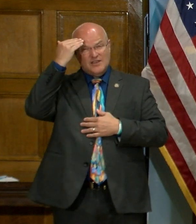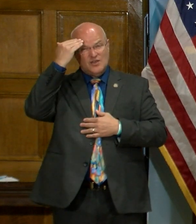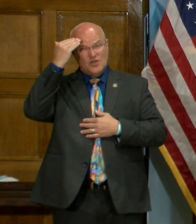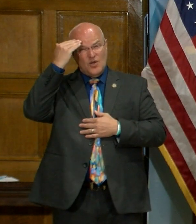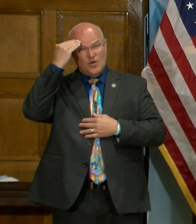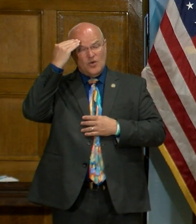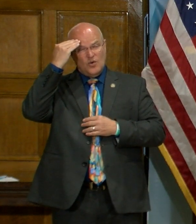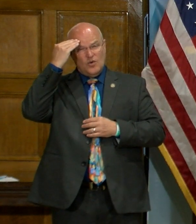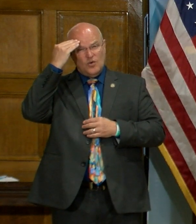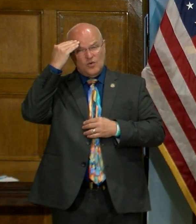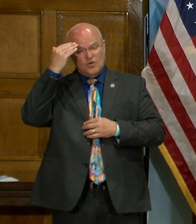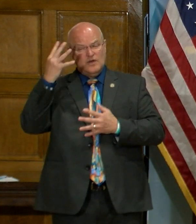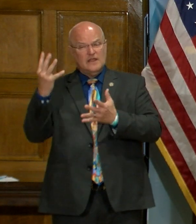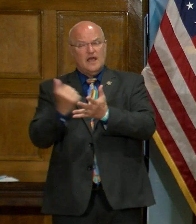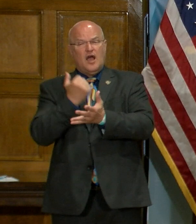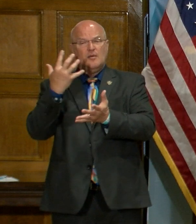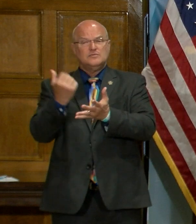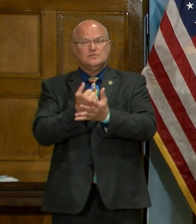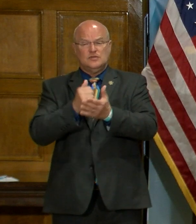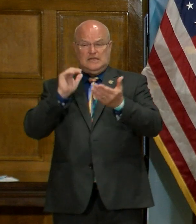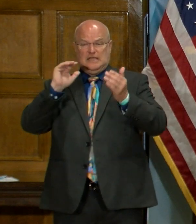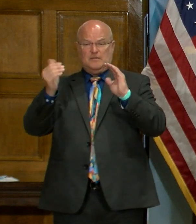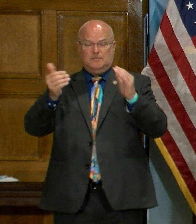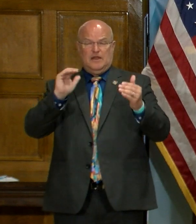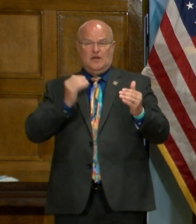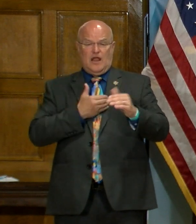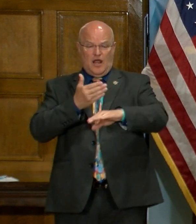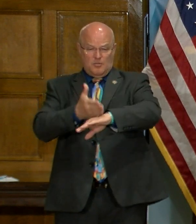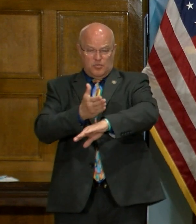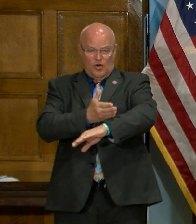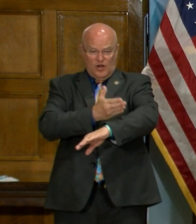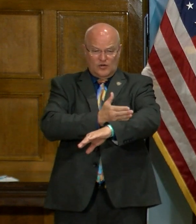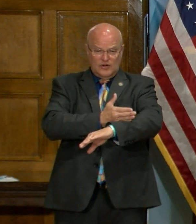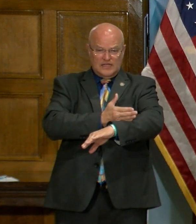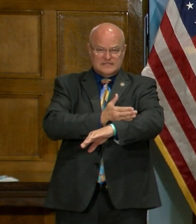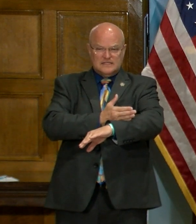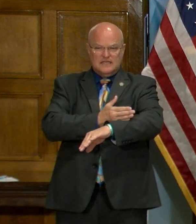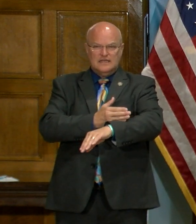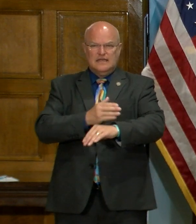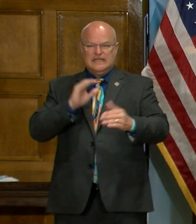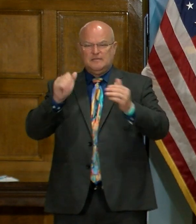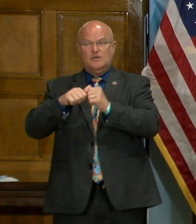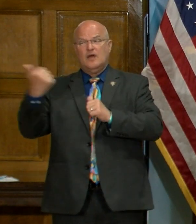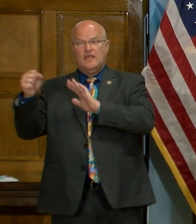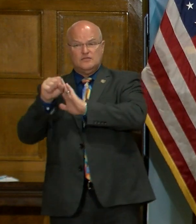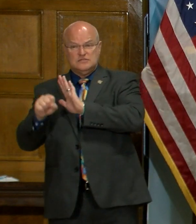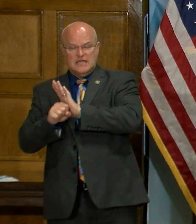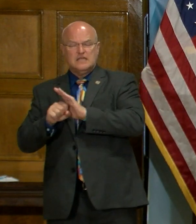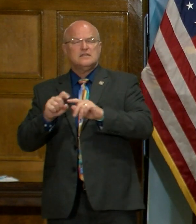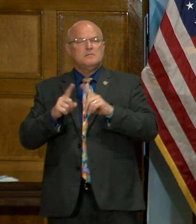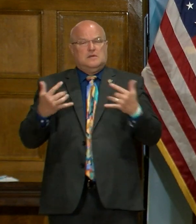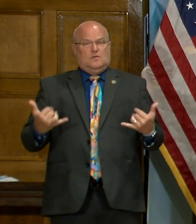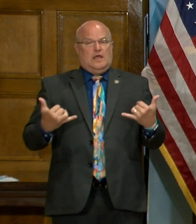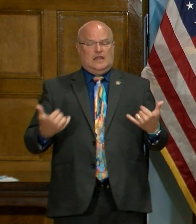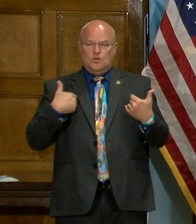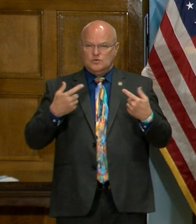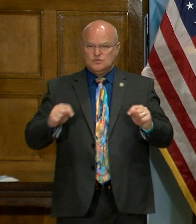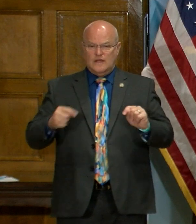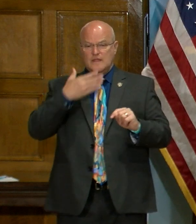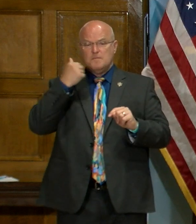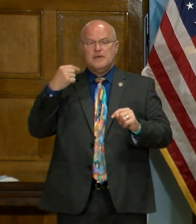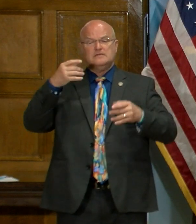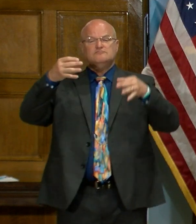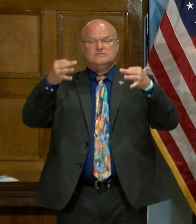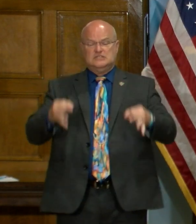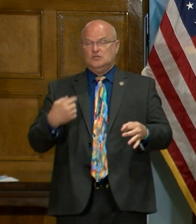be opportunity to compare our progress and how we're doing with other states, but in the meantime, we're trying to make the